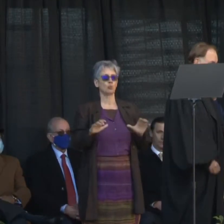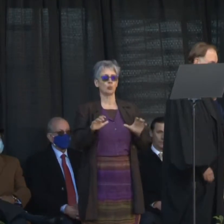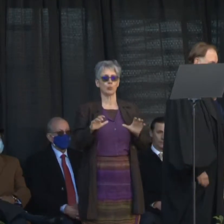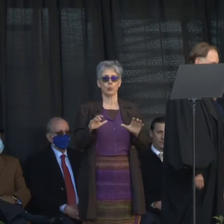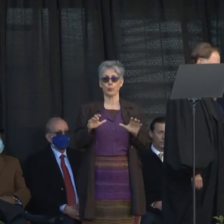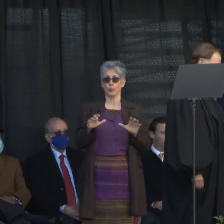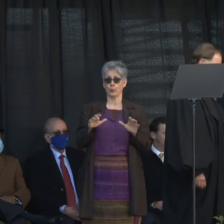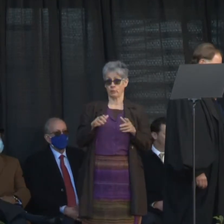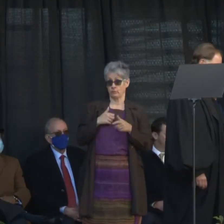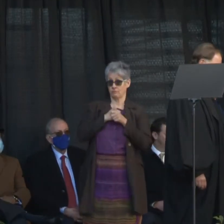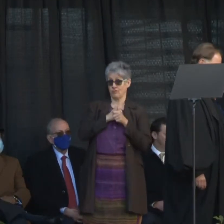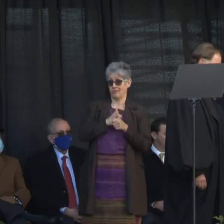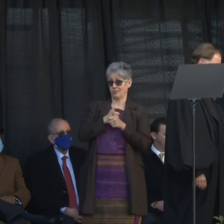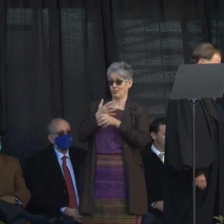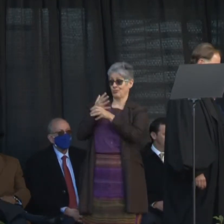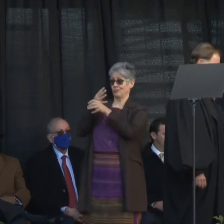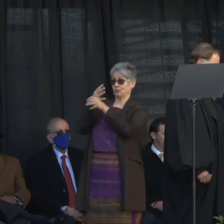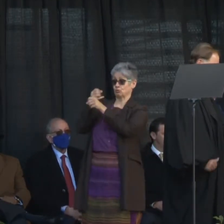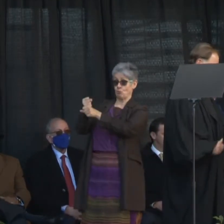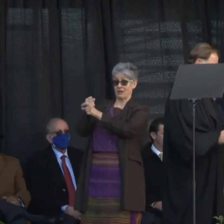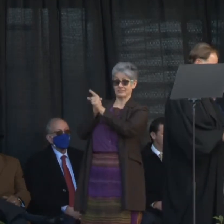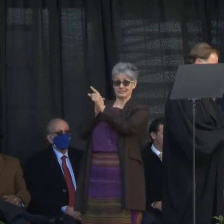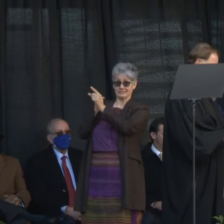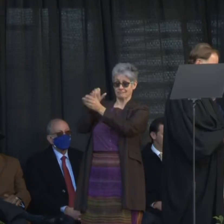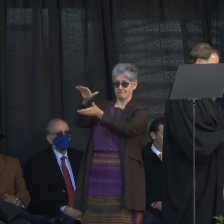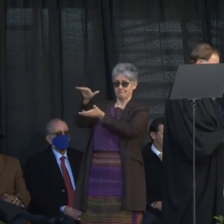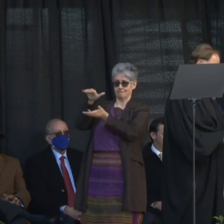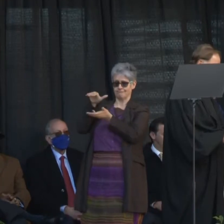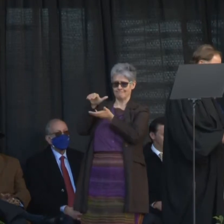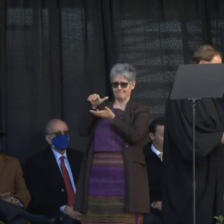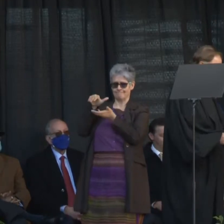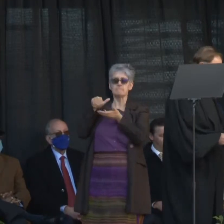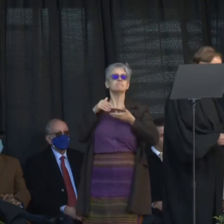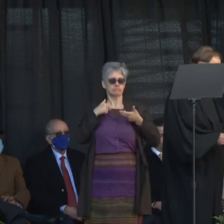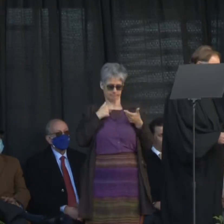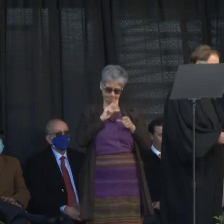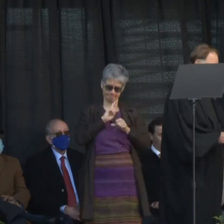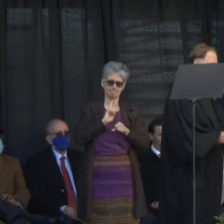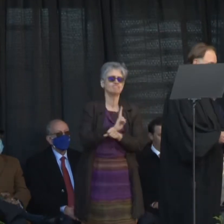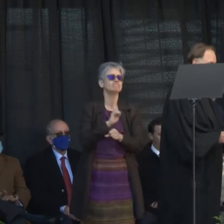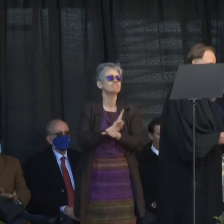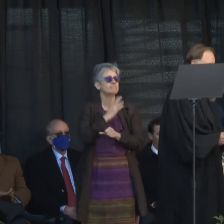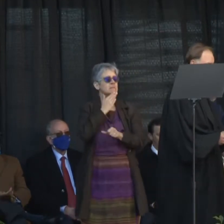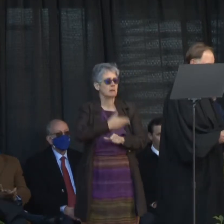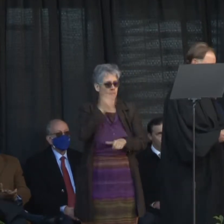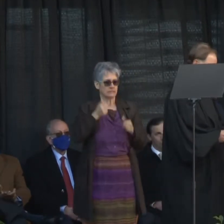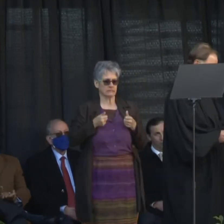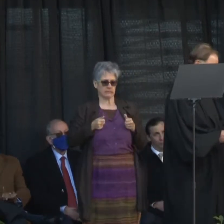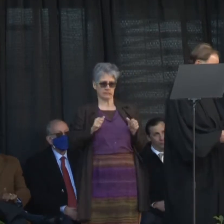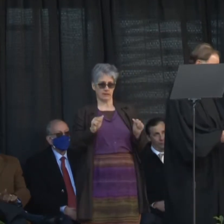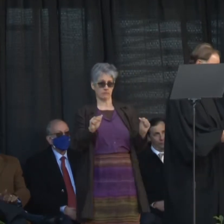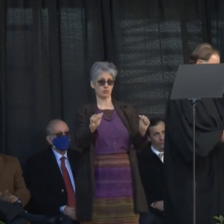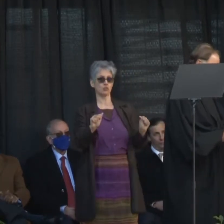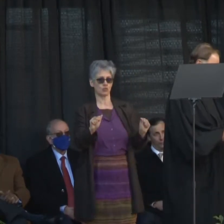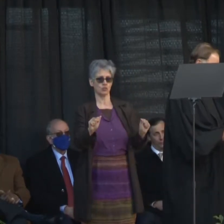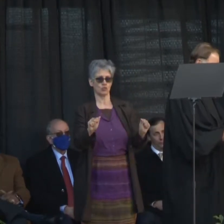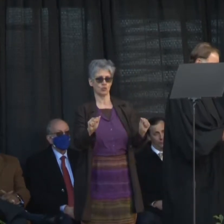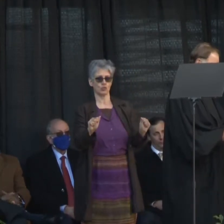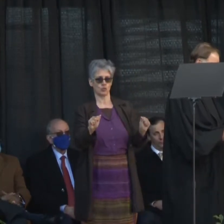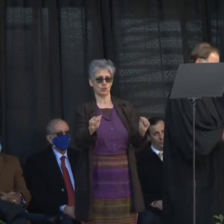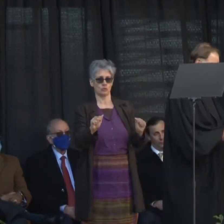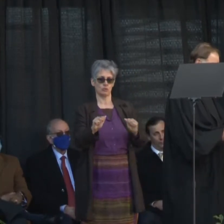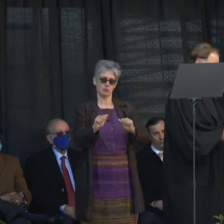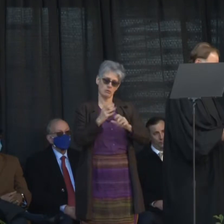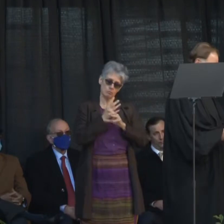trust reposed in me. To exercise the trust reposed in me. And I will use my best endeavors. I will use my best endeavors.